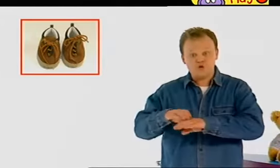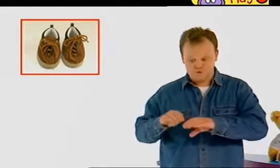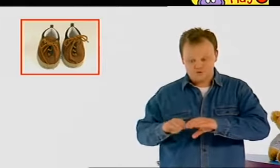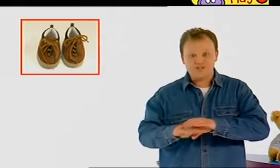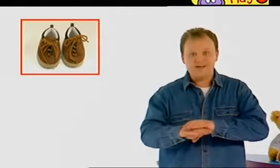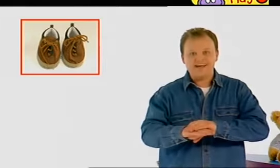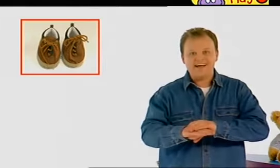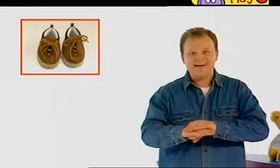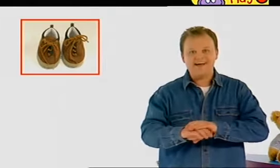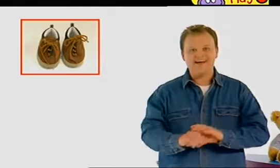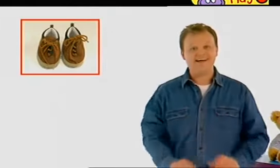Shoes.